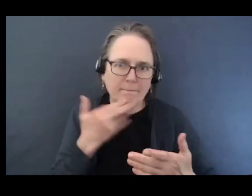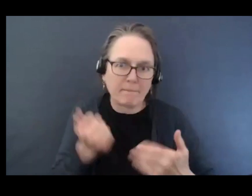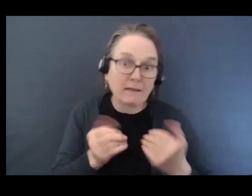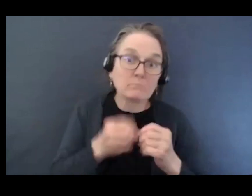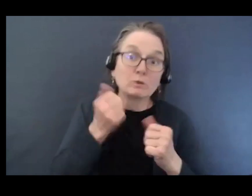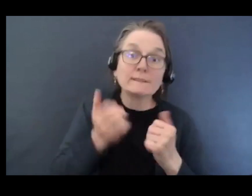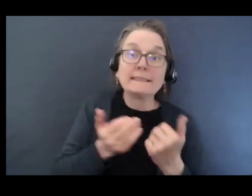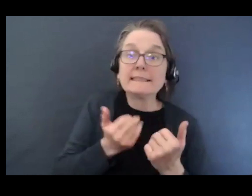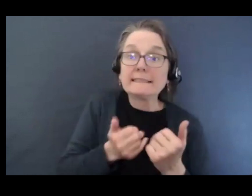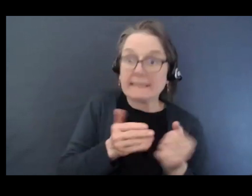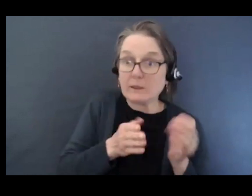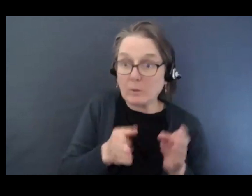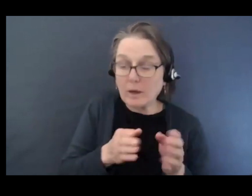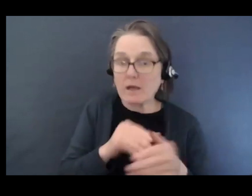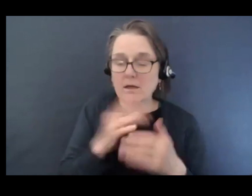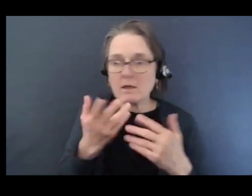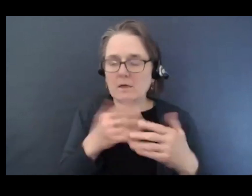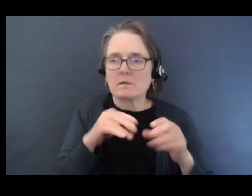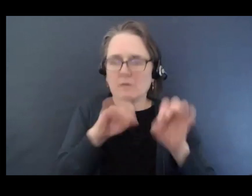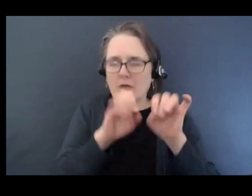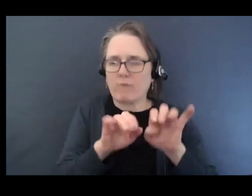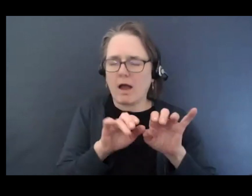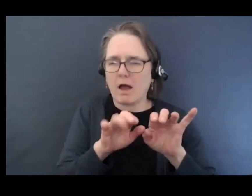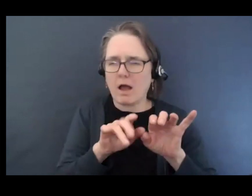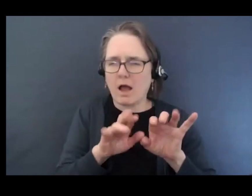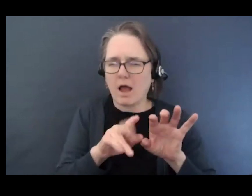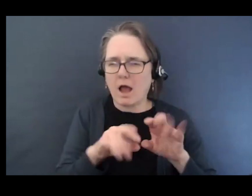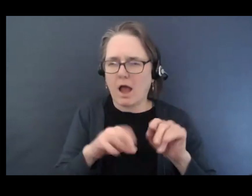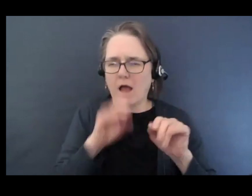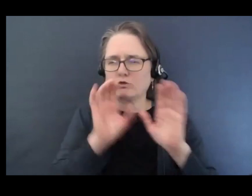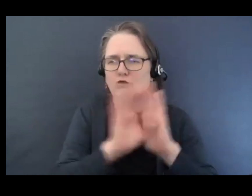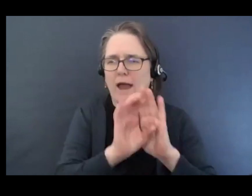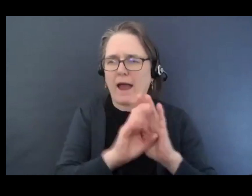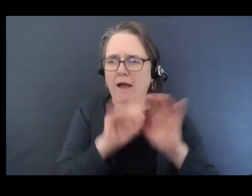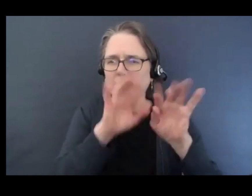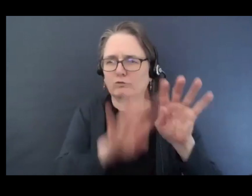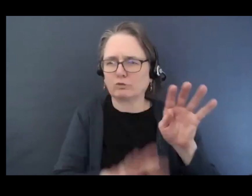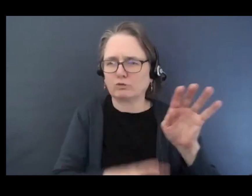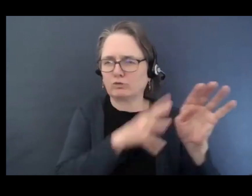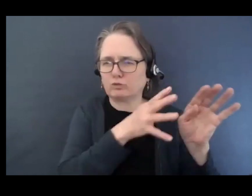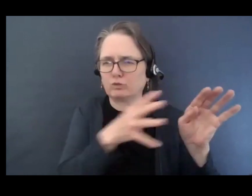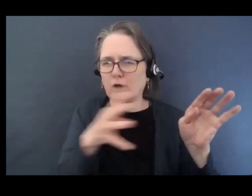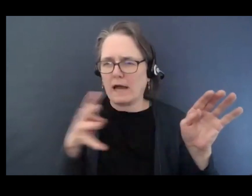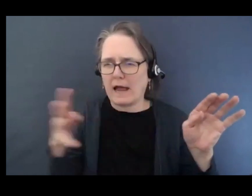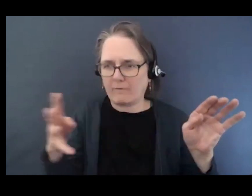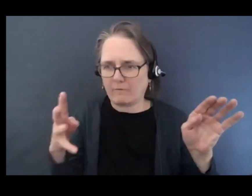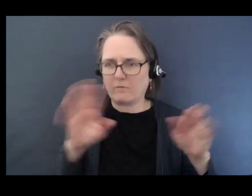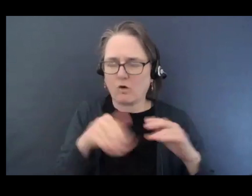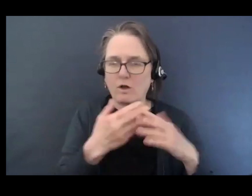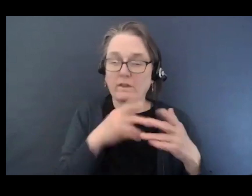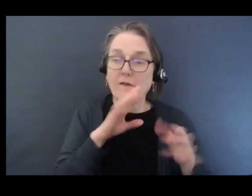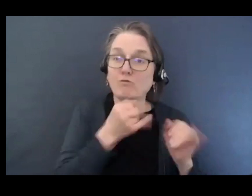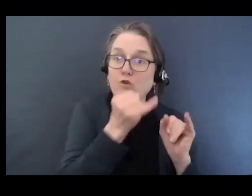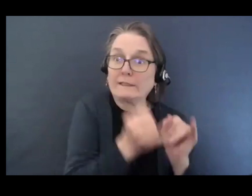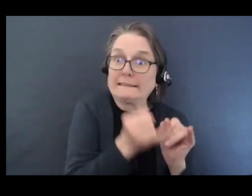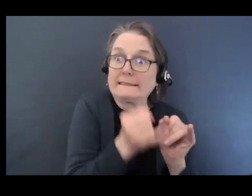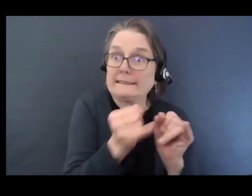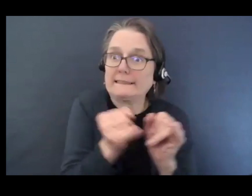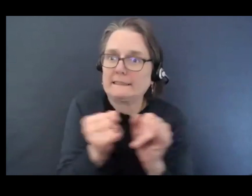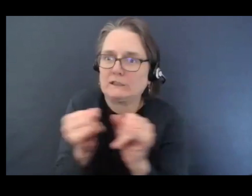that on the graph in the last slide, and take some measurement of the value of the cumulative